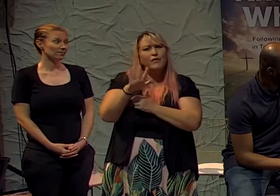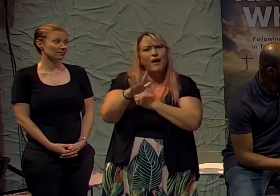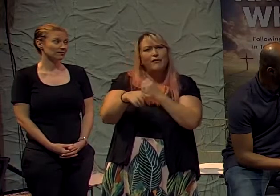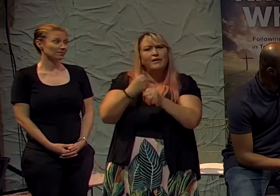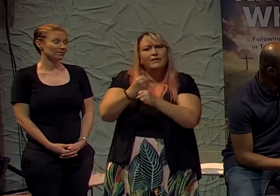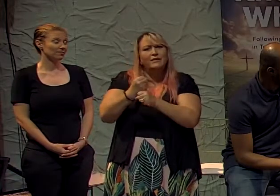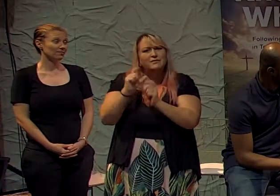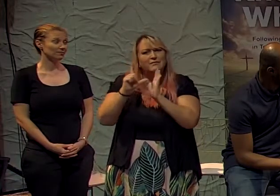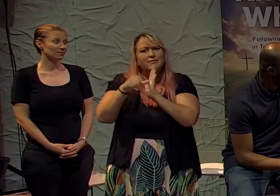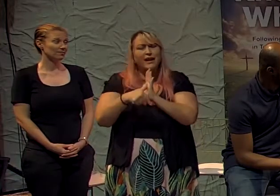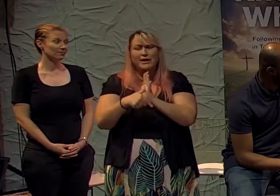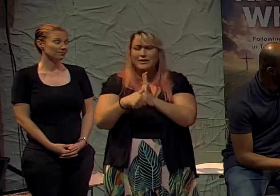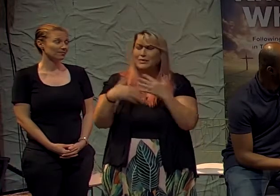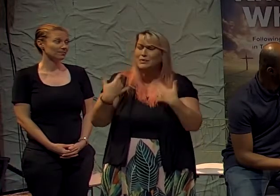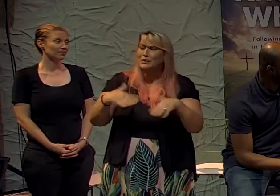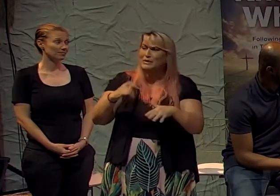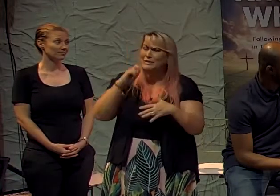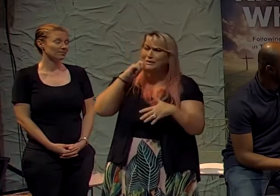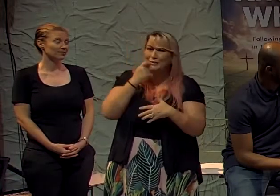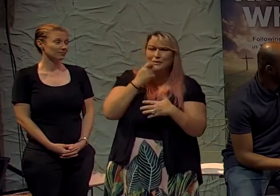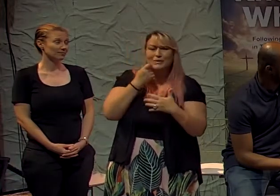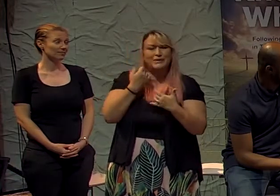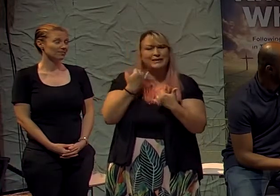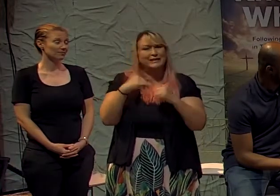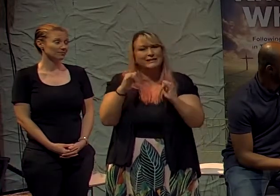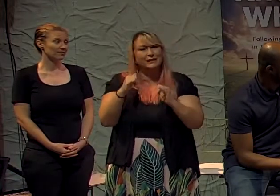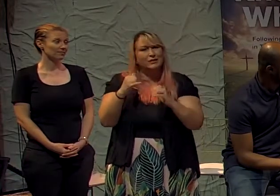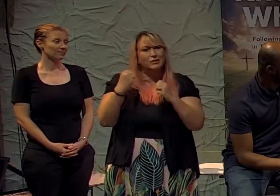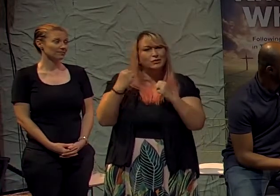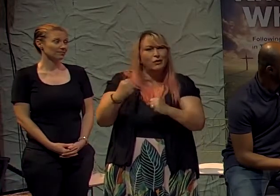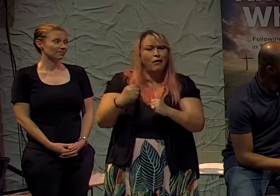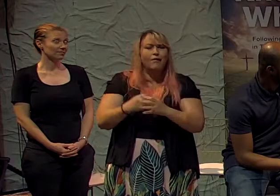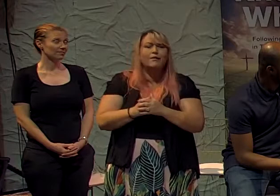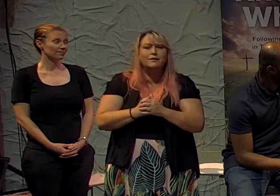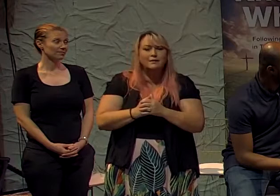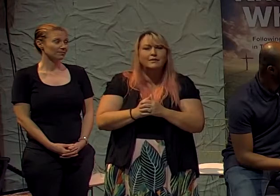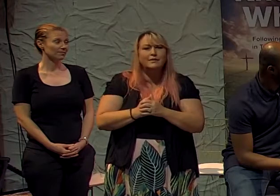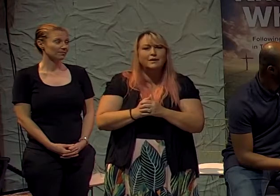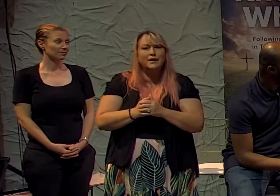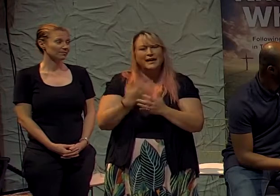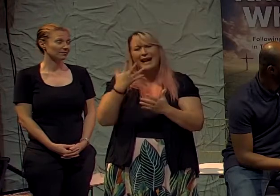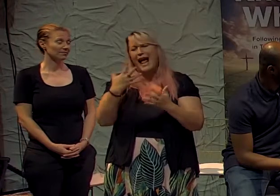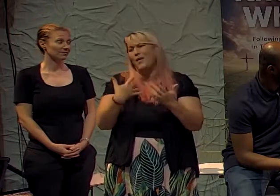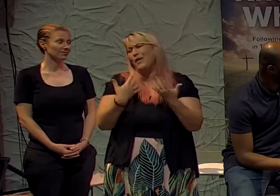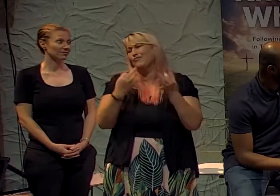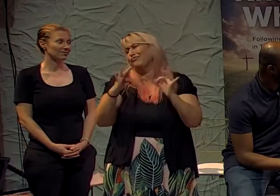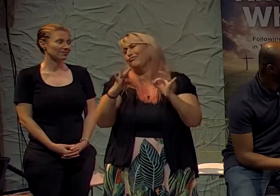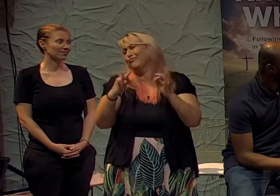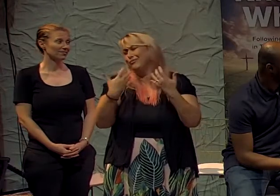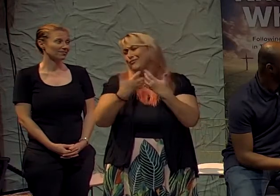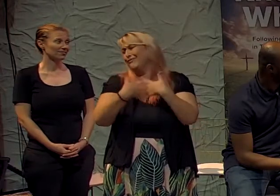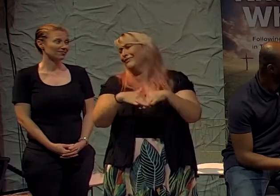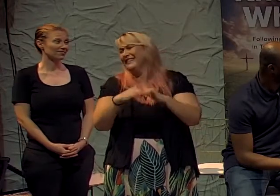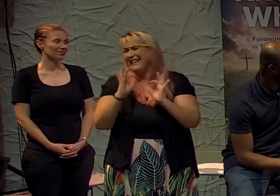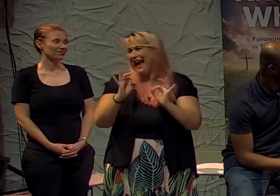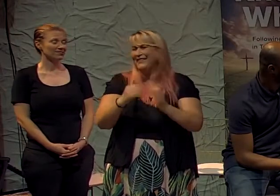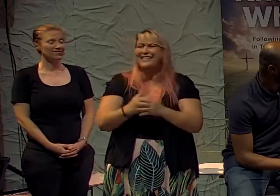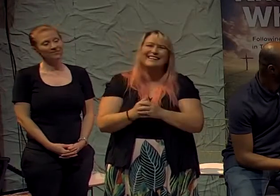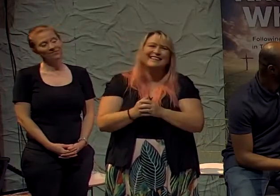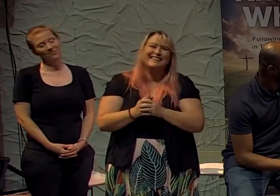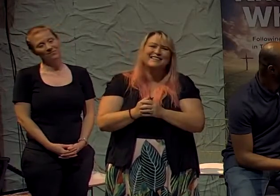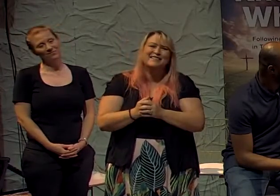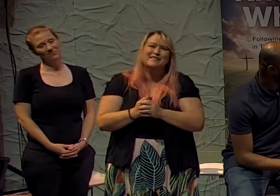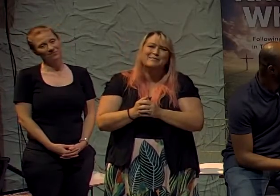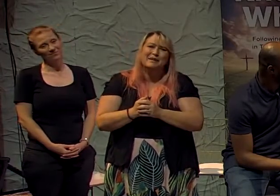later, it's pretty cool that he's still hanging strong and doing it. So, and we've got this down now. So, but more